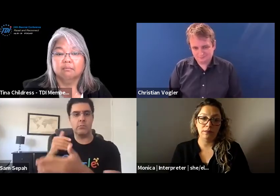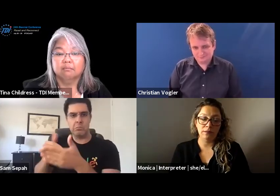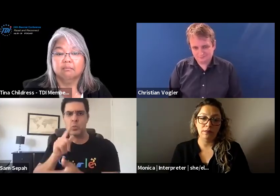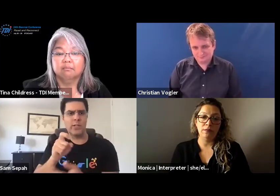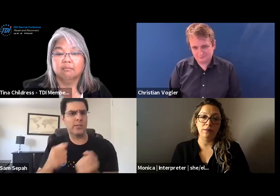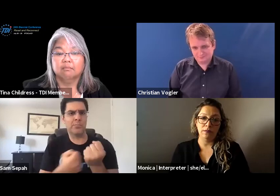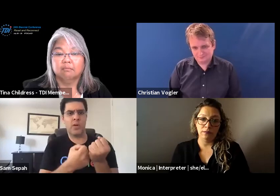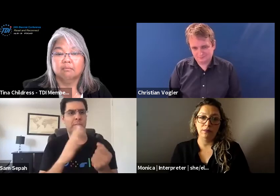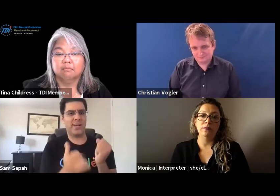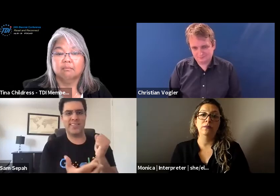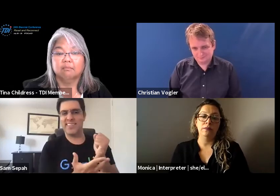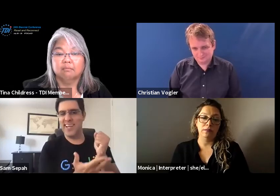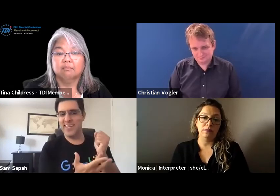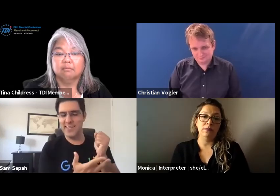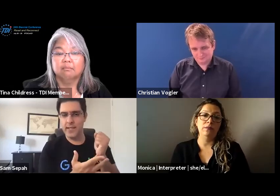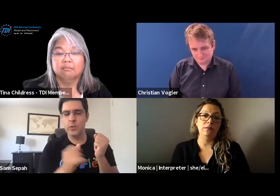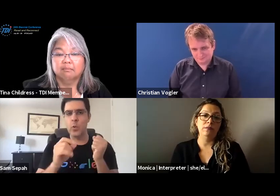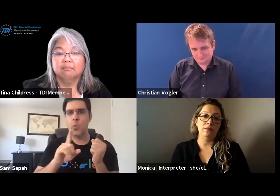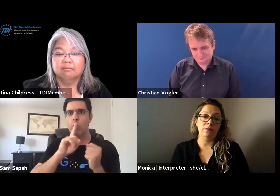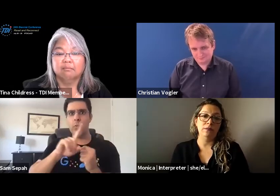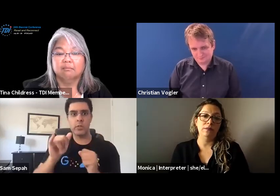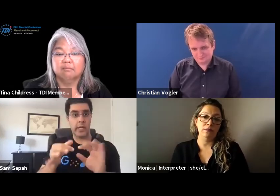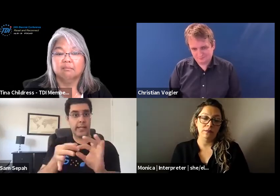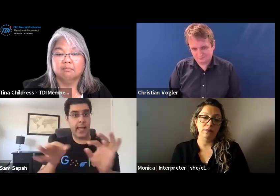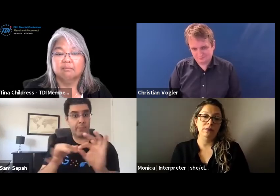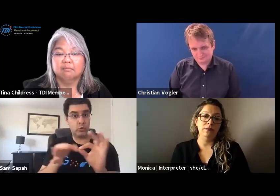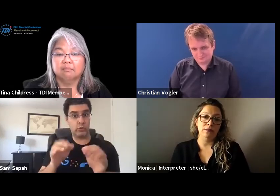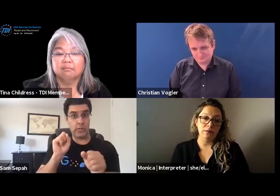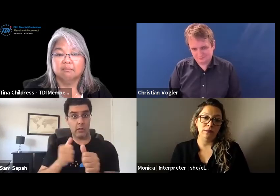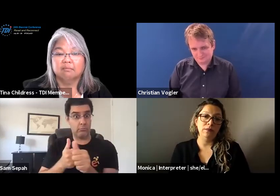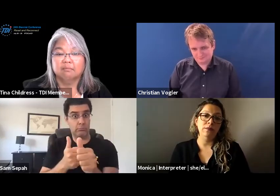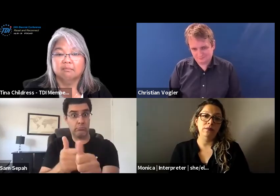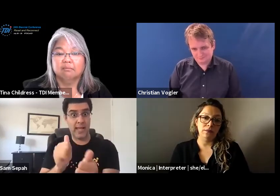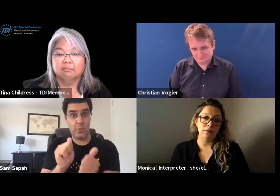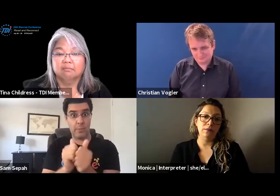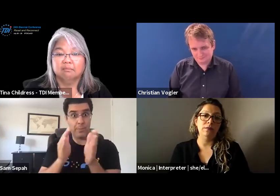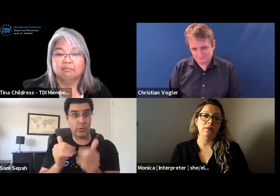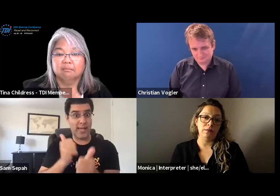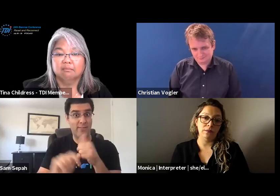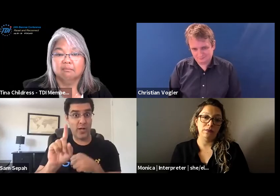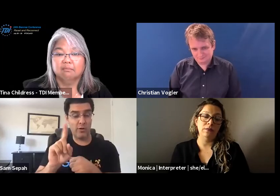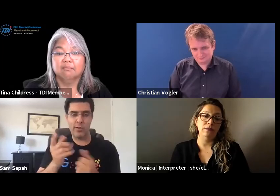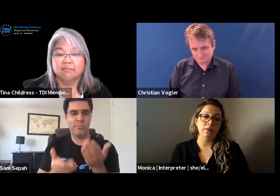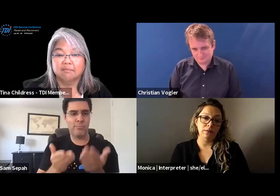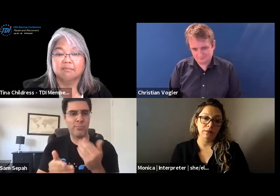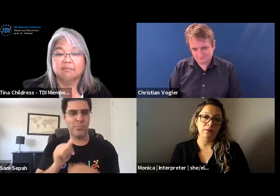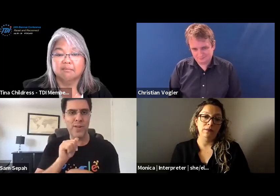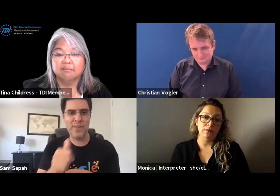or modify the design so you don't need to be supported by technology. The question is captioning, can that follow